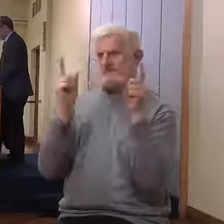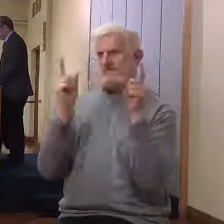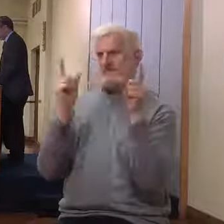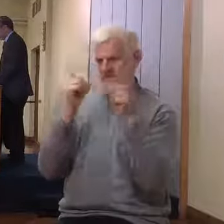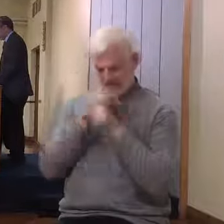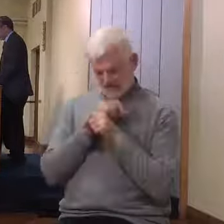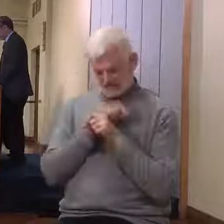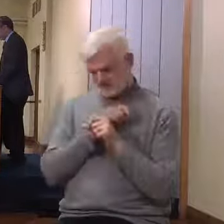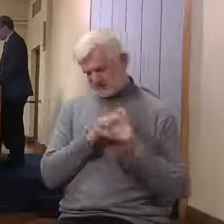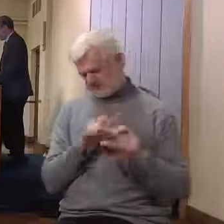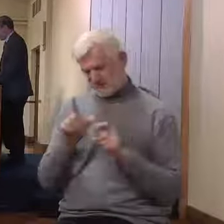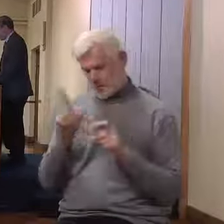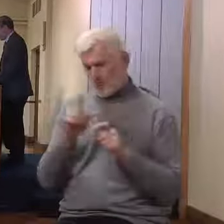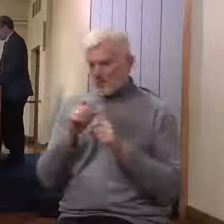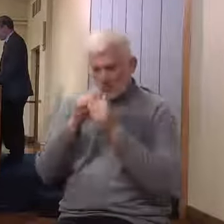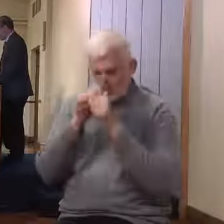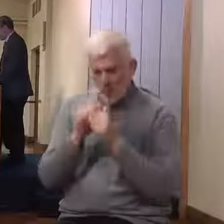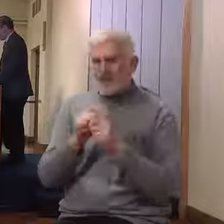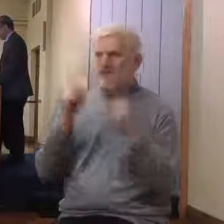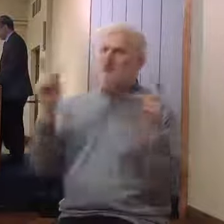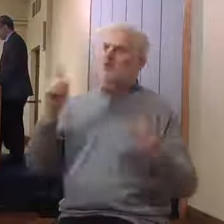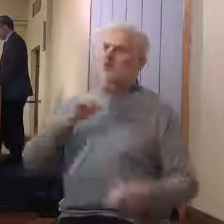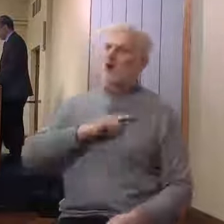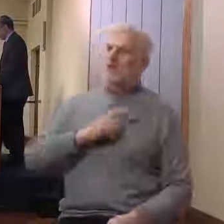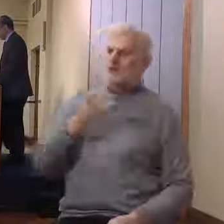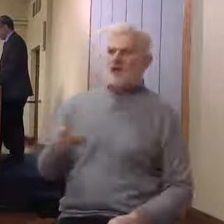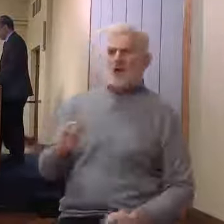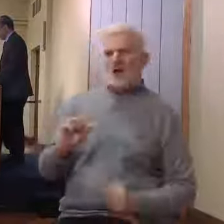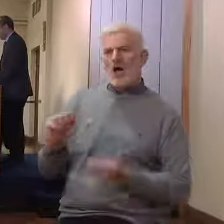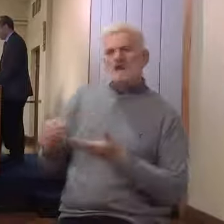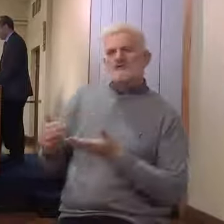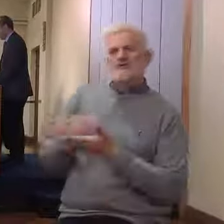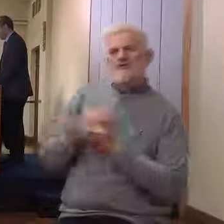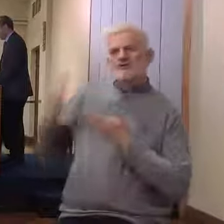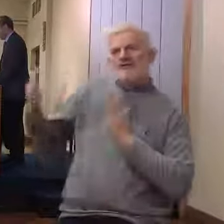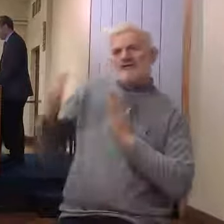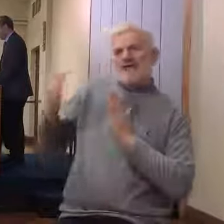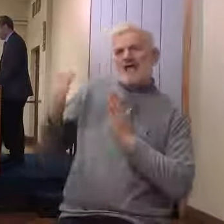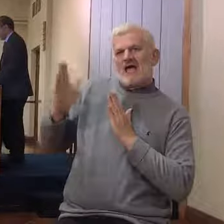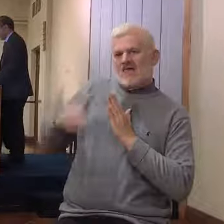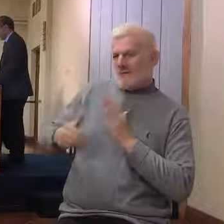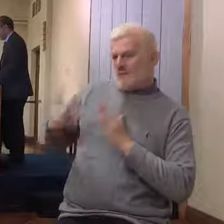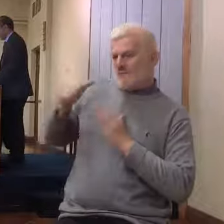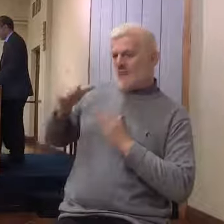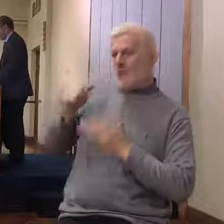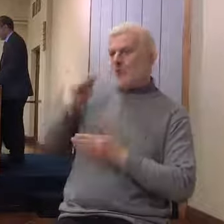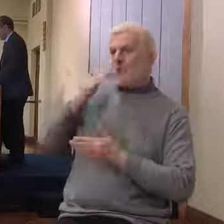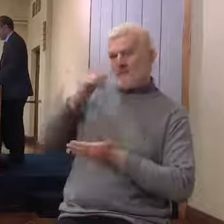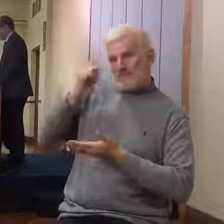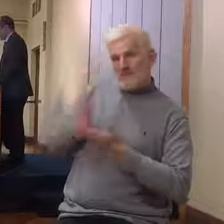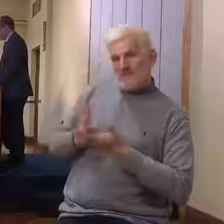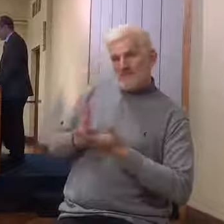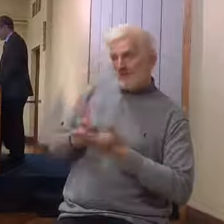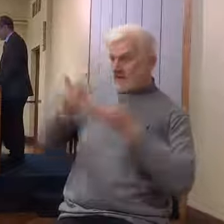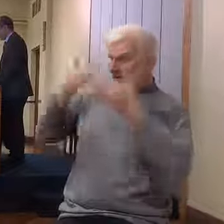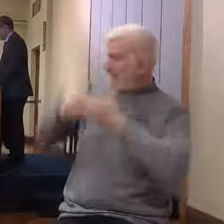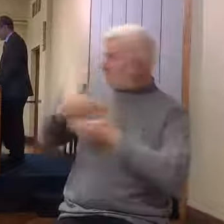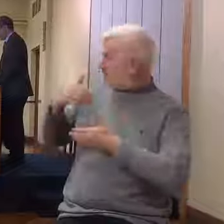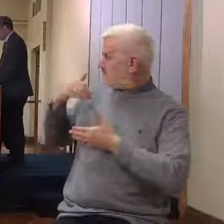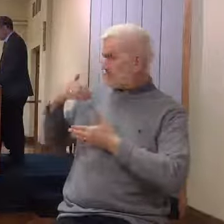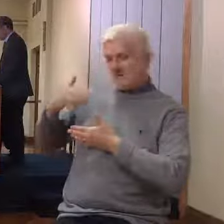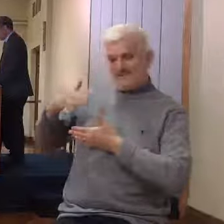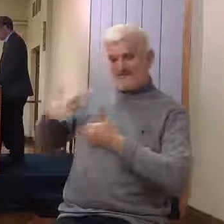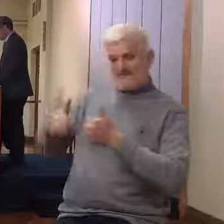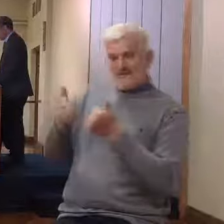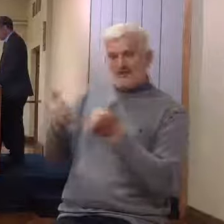our salvation nearer than when we believed. The night is far spent, the day is at hand. Let us